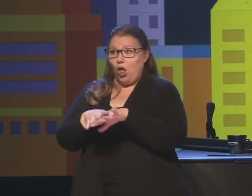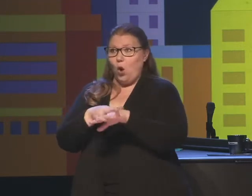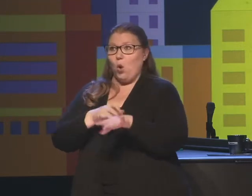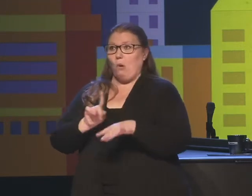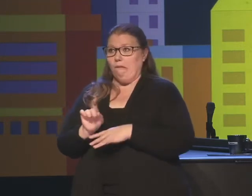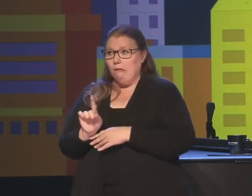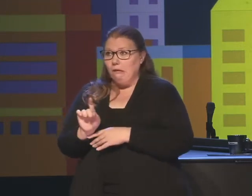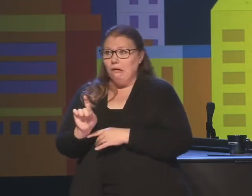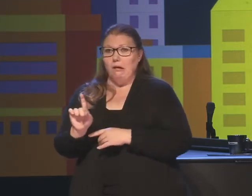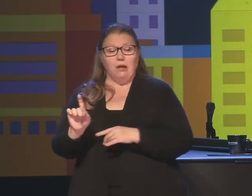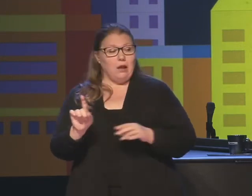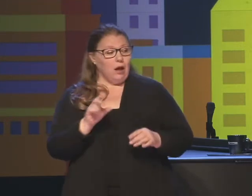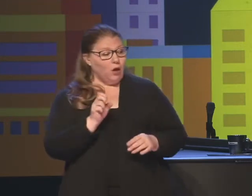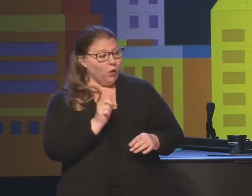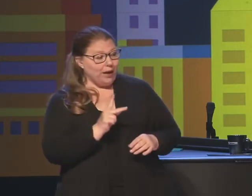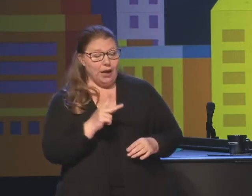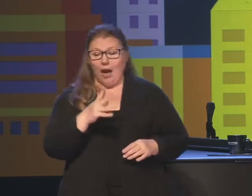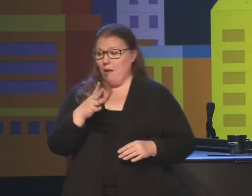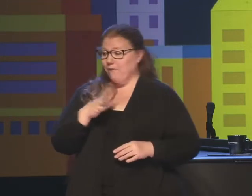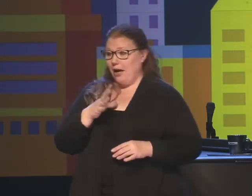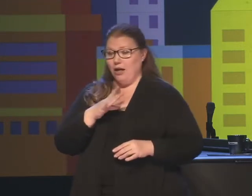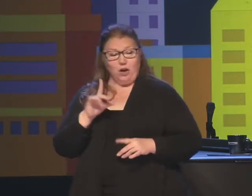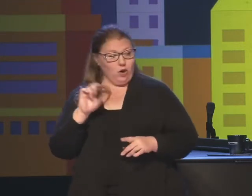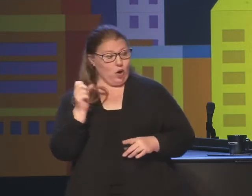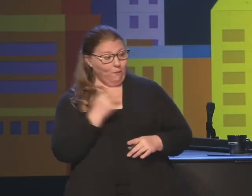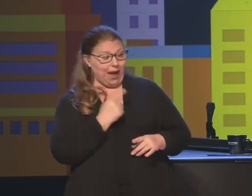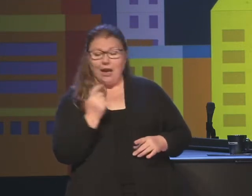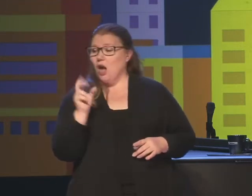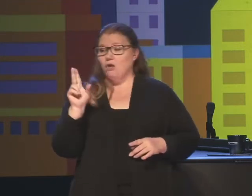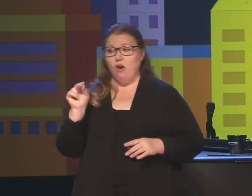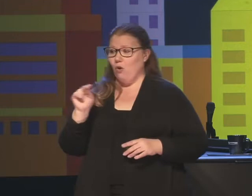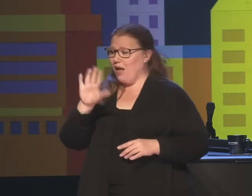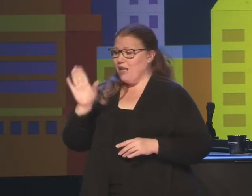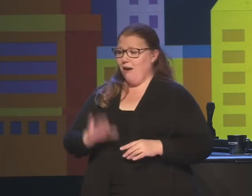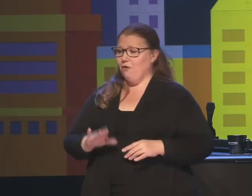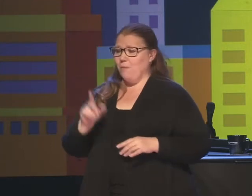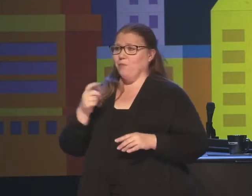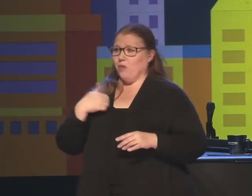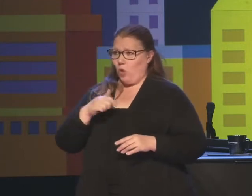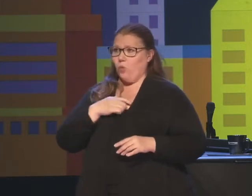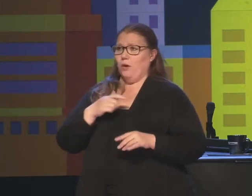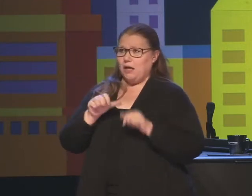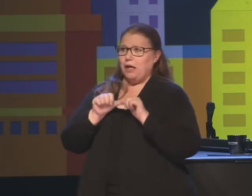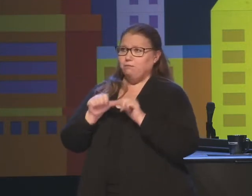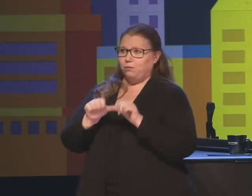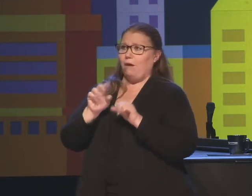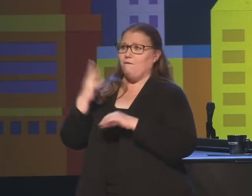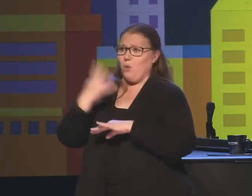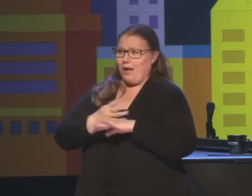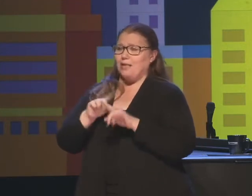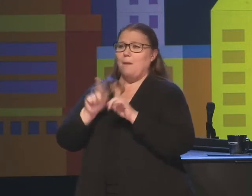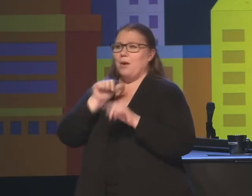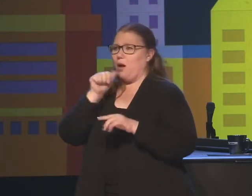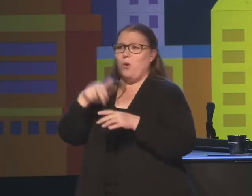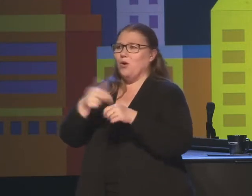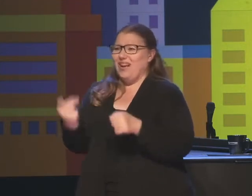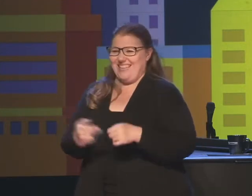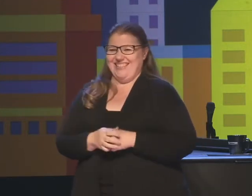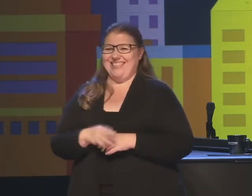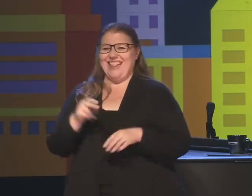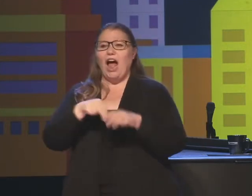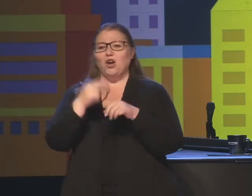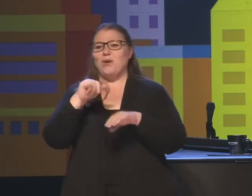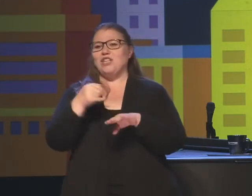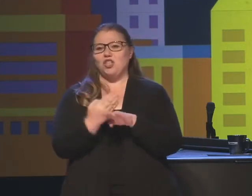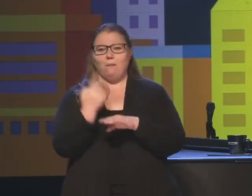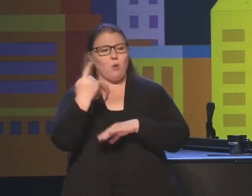hikes, be like, are you okay? I'm like, I'm fine. Do we need to turn back? Never. We'll be here for 4 days, but I'm not quitting, right? But I did quit a job one time in